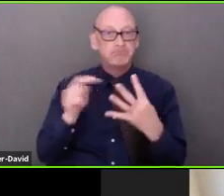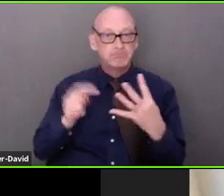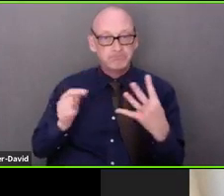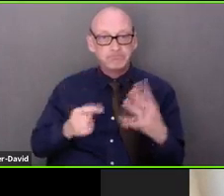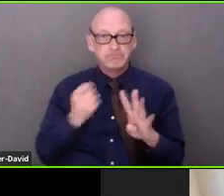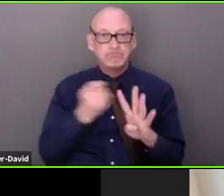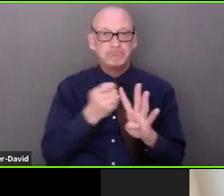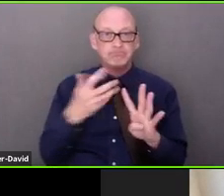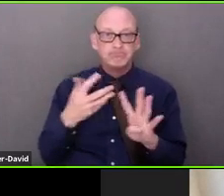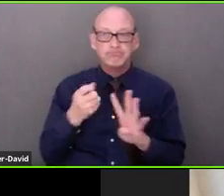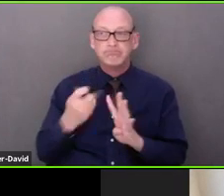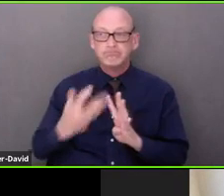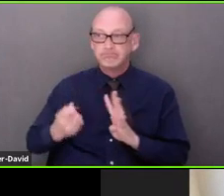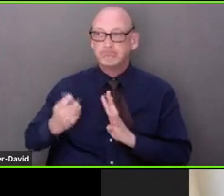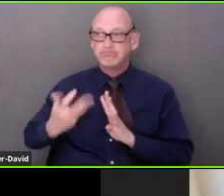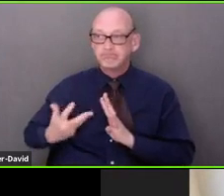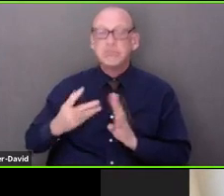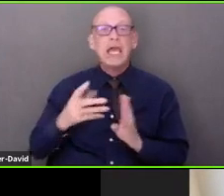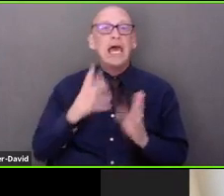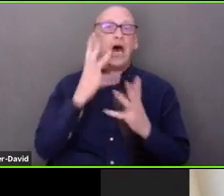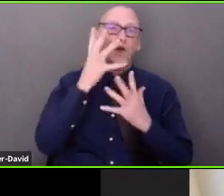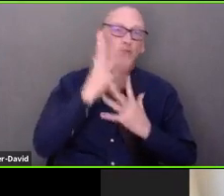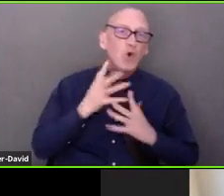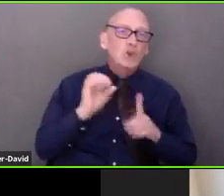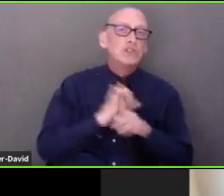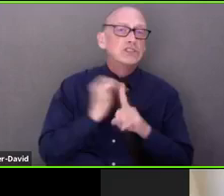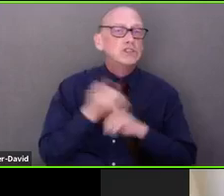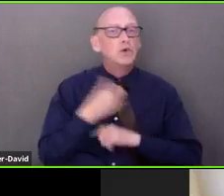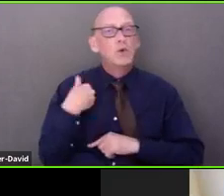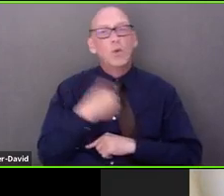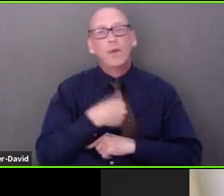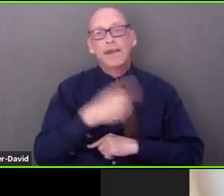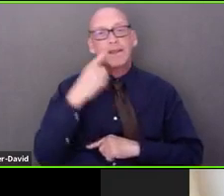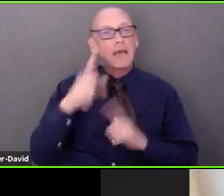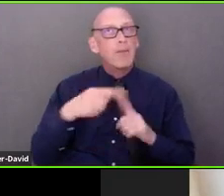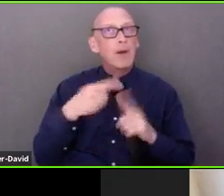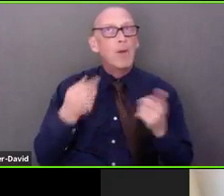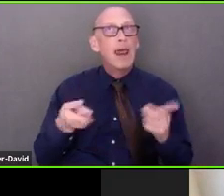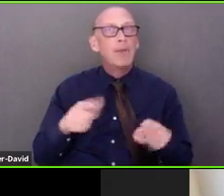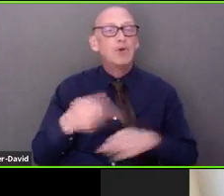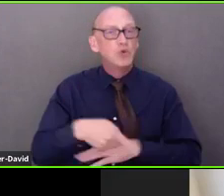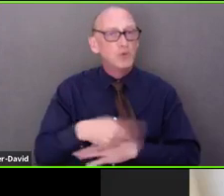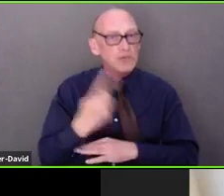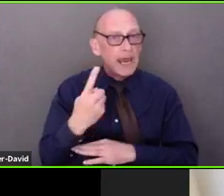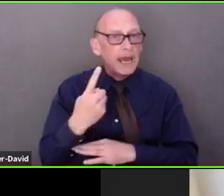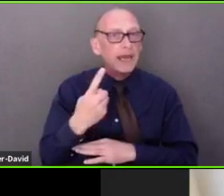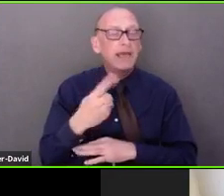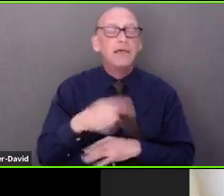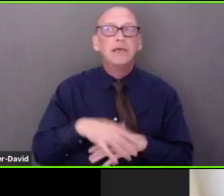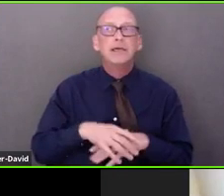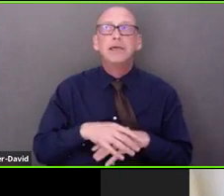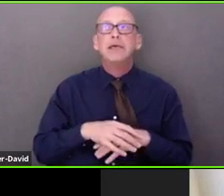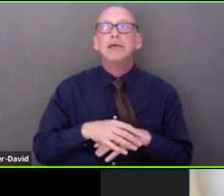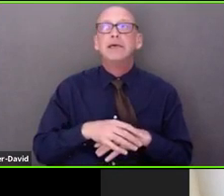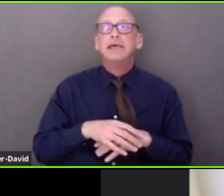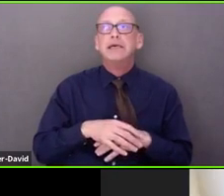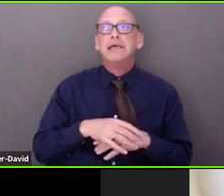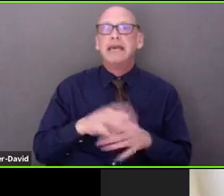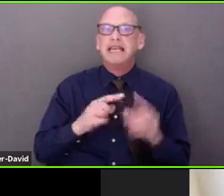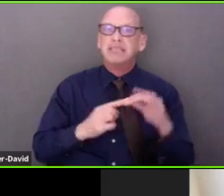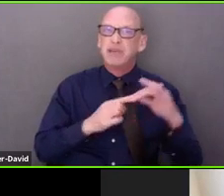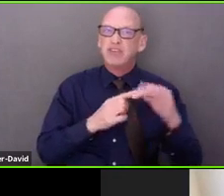an unfortunate situation. We think about what's happening today in the course of what's happened in the last week